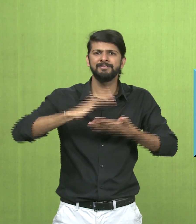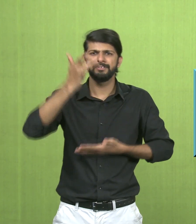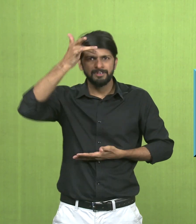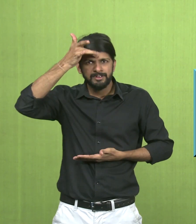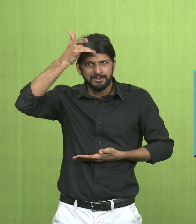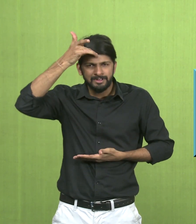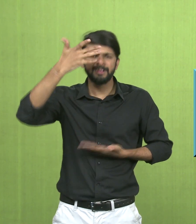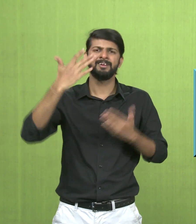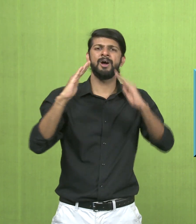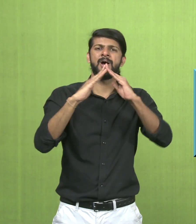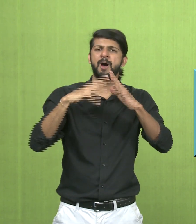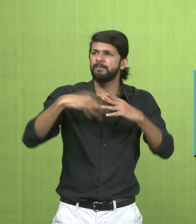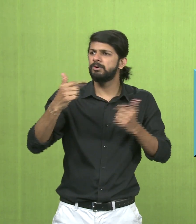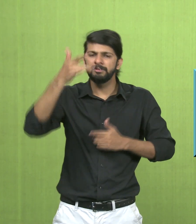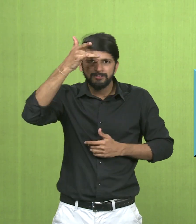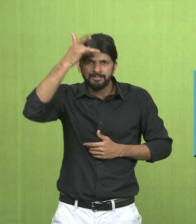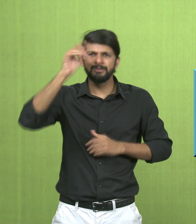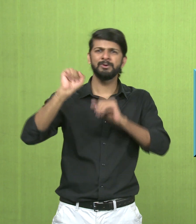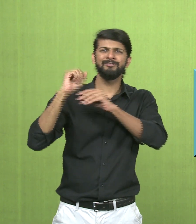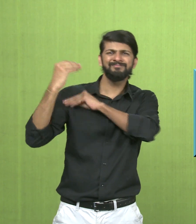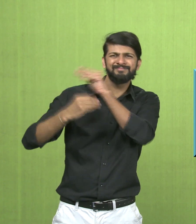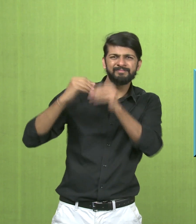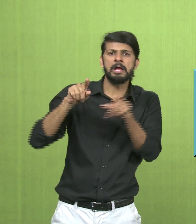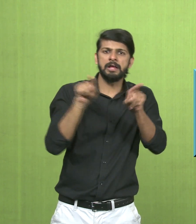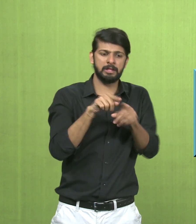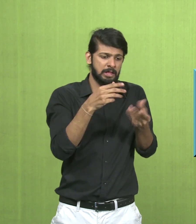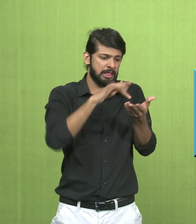vermilion, also commonly known as sindoor,